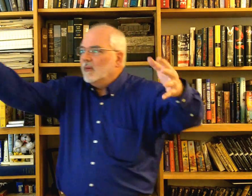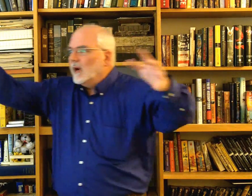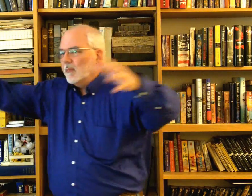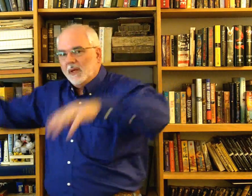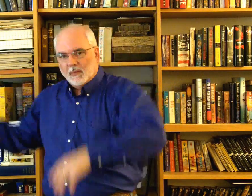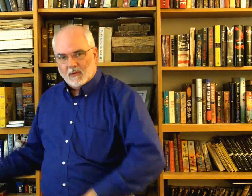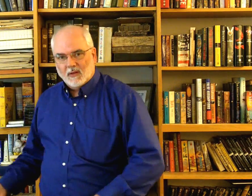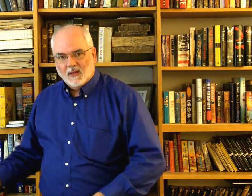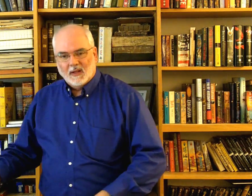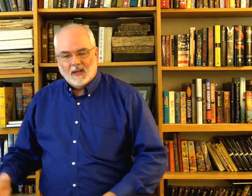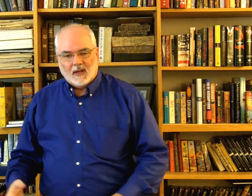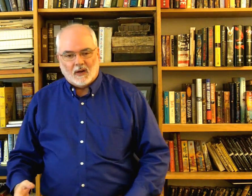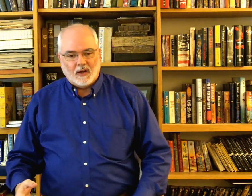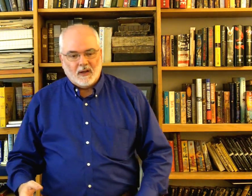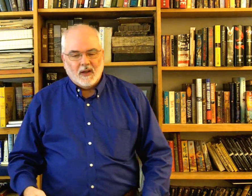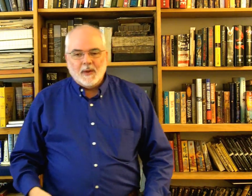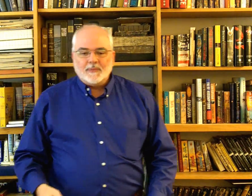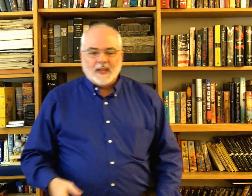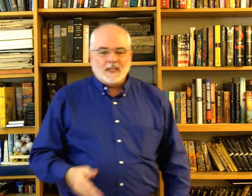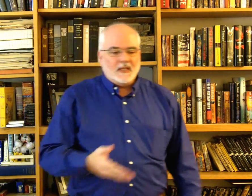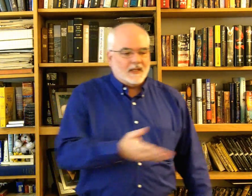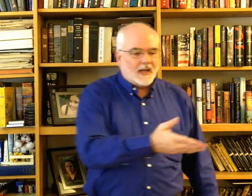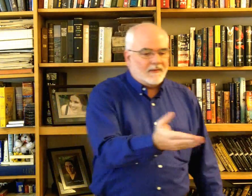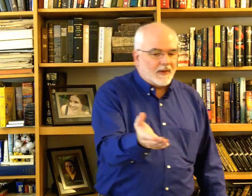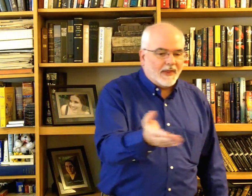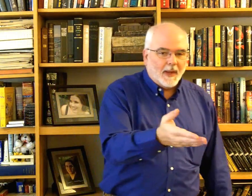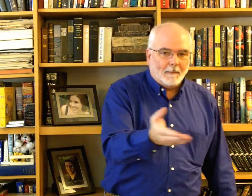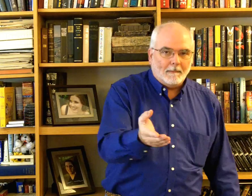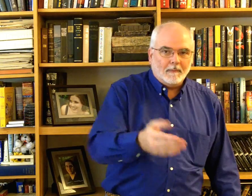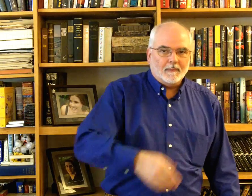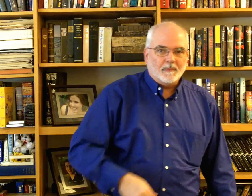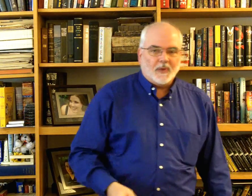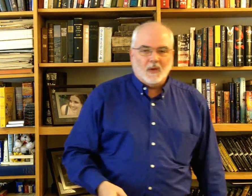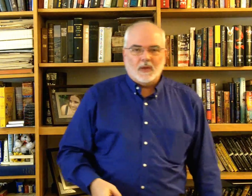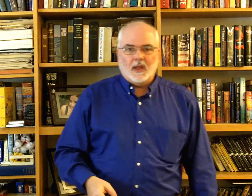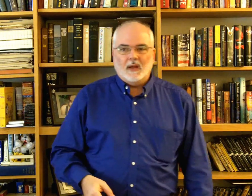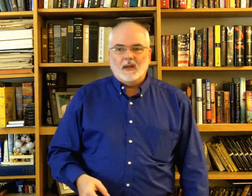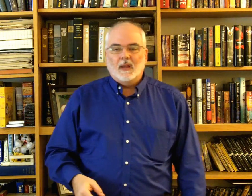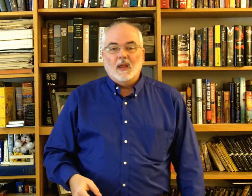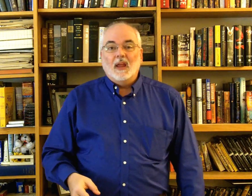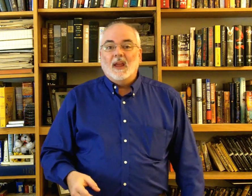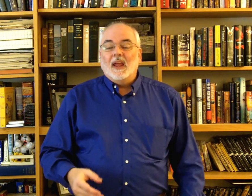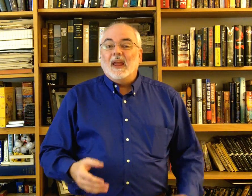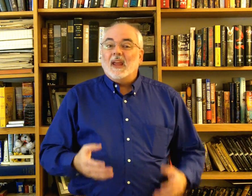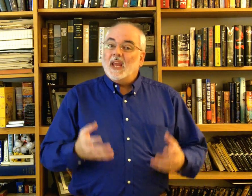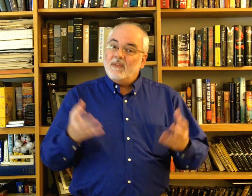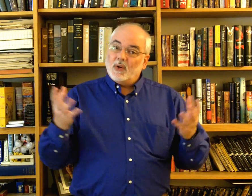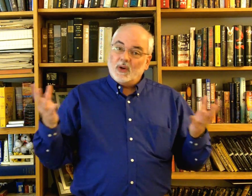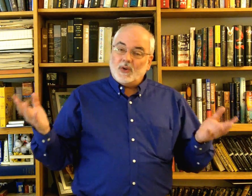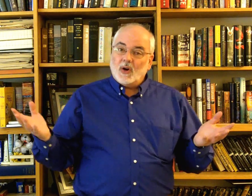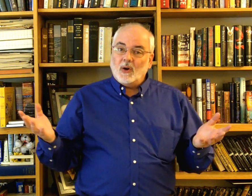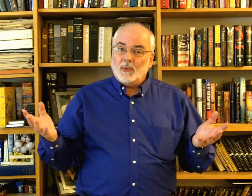everywhere people, all right? This is a sign for them, okay? If you're